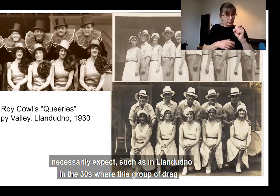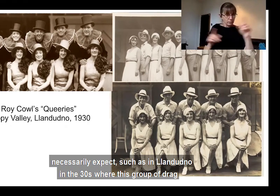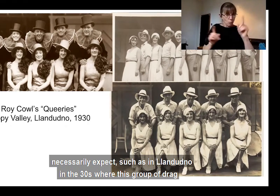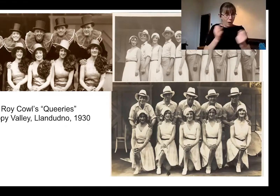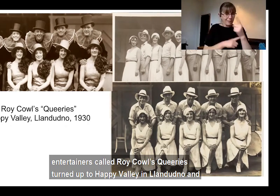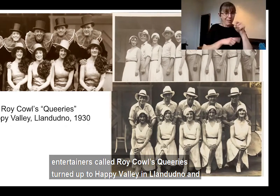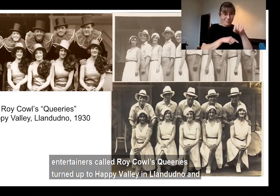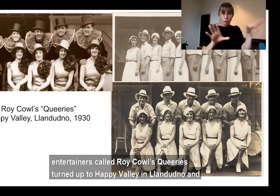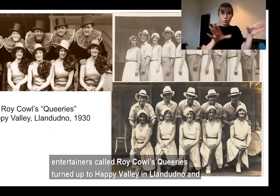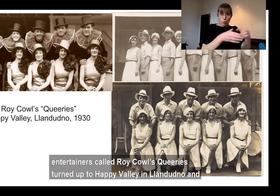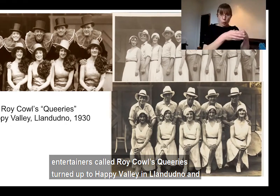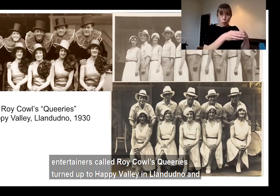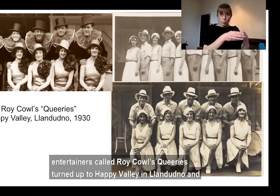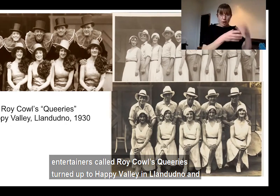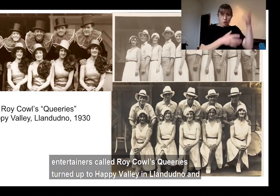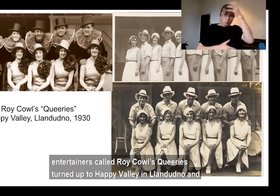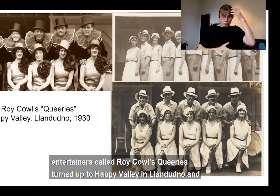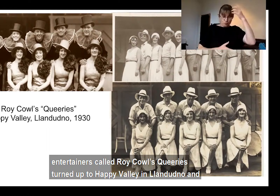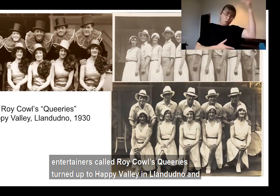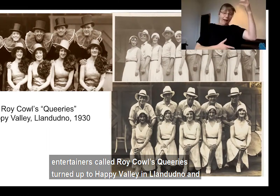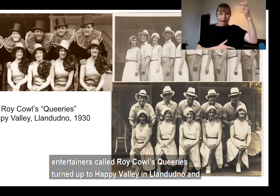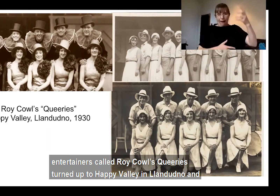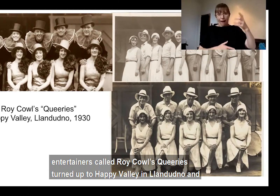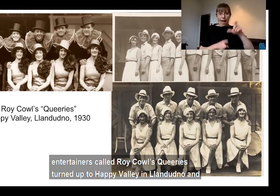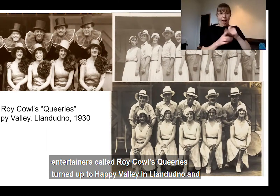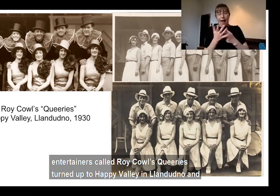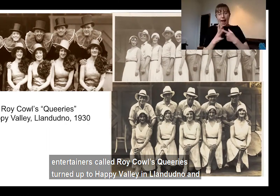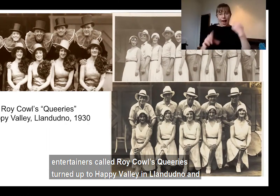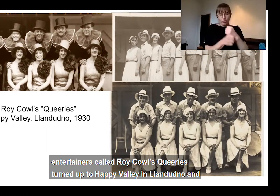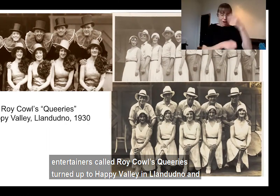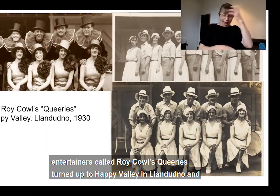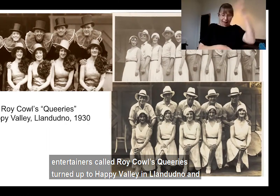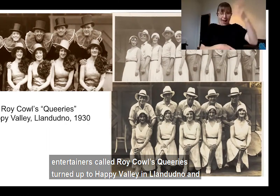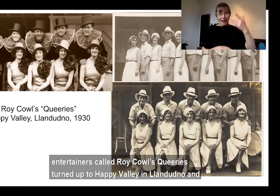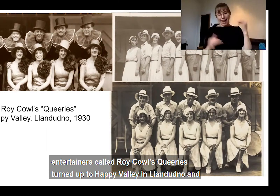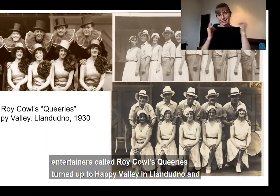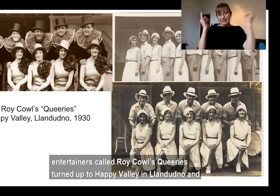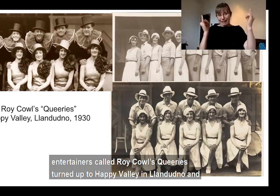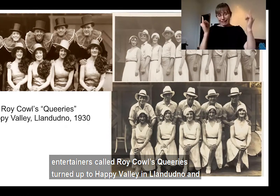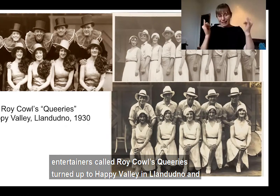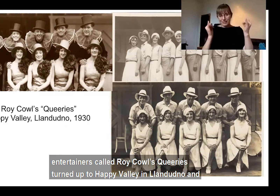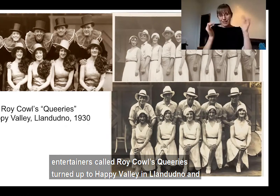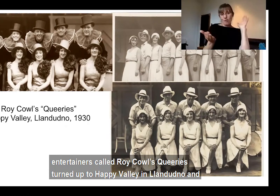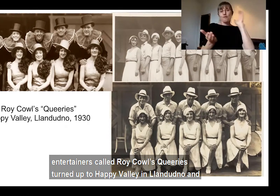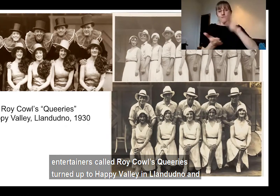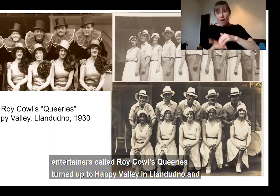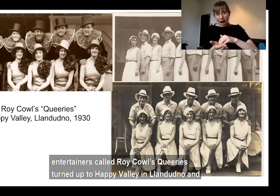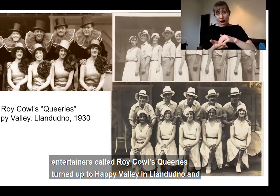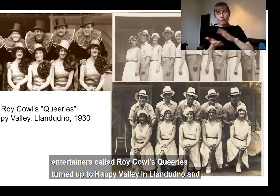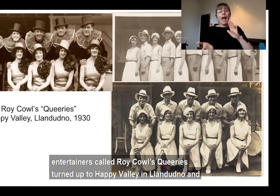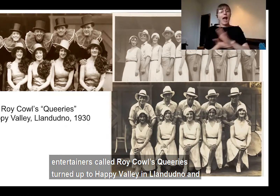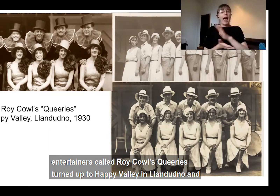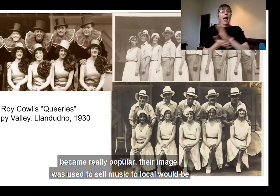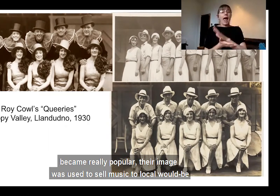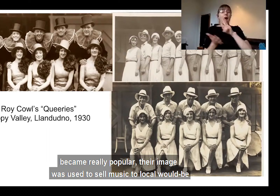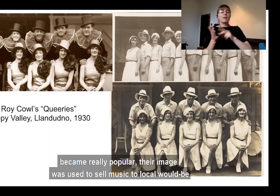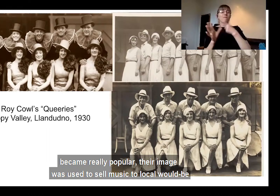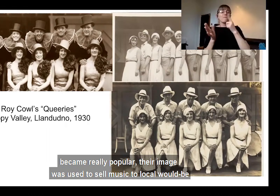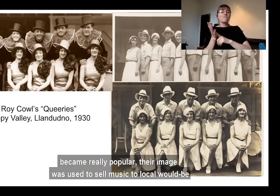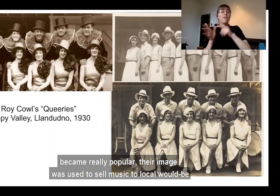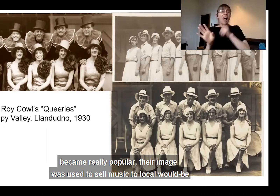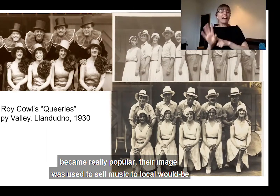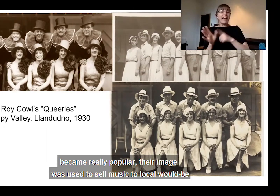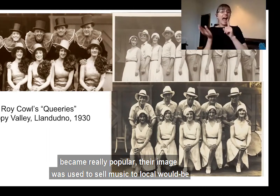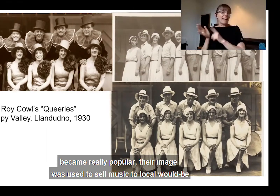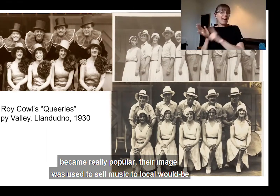group of drag entertainers called Roy Cowell's Queries turned up to Happy Valley in Llandudno and